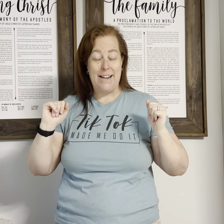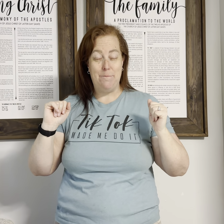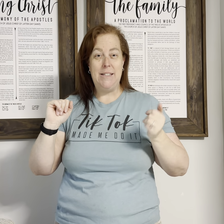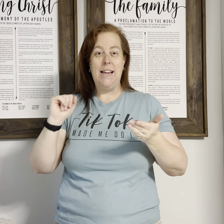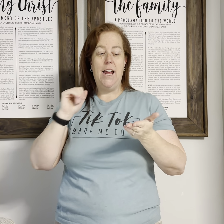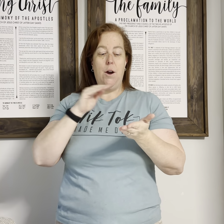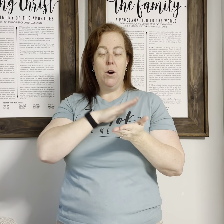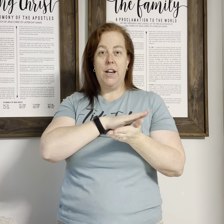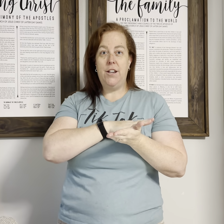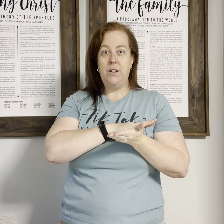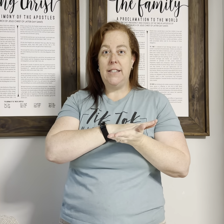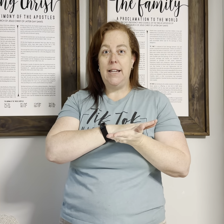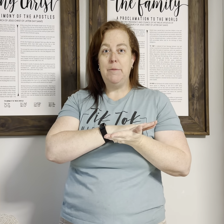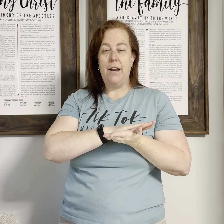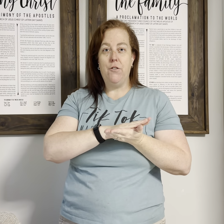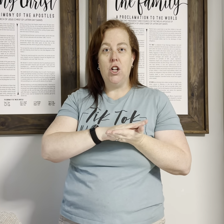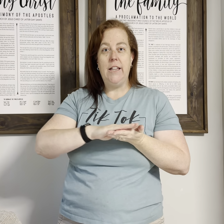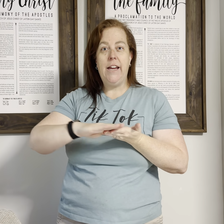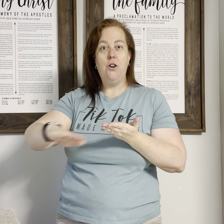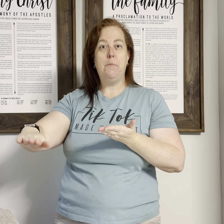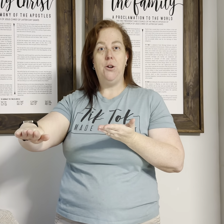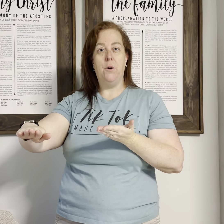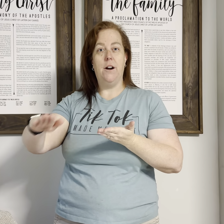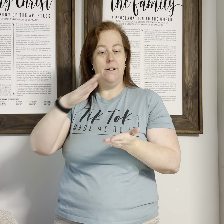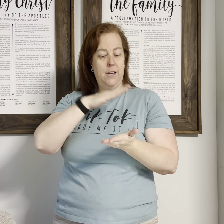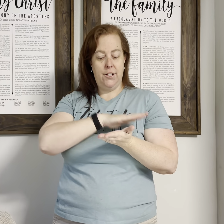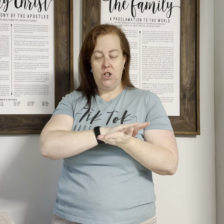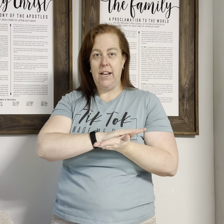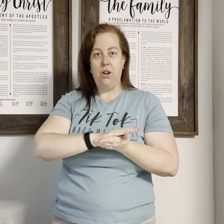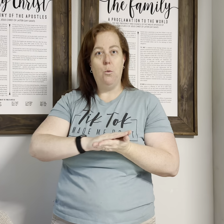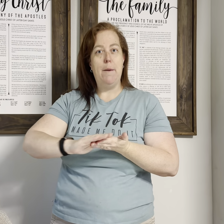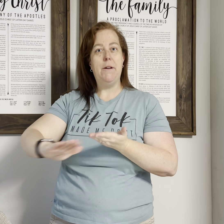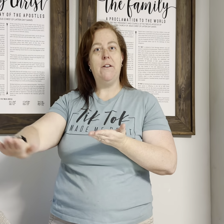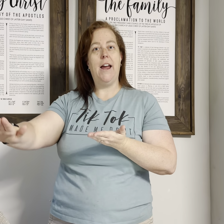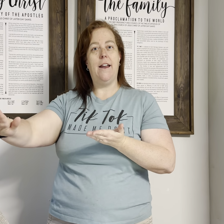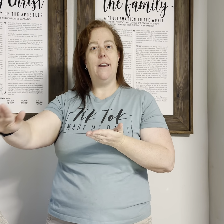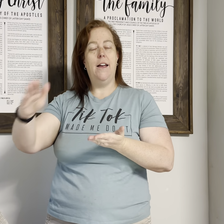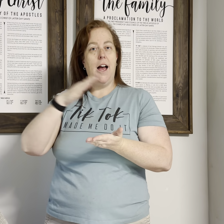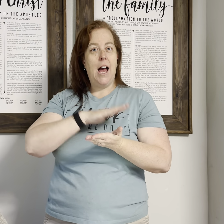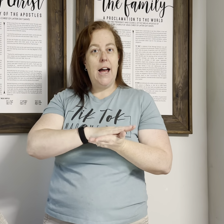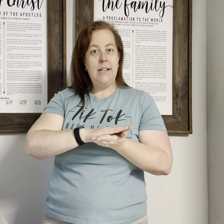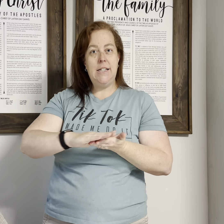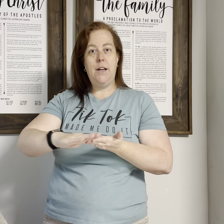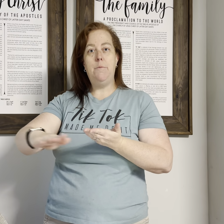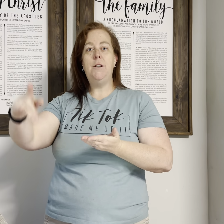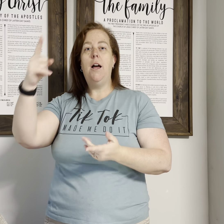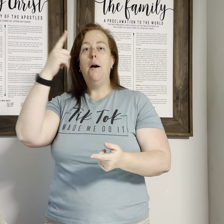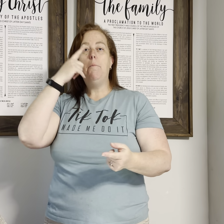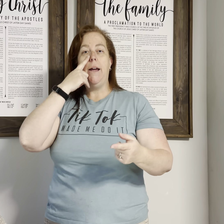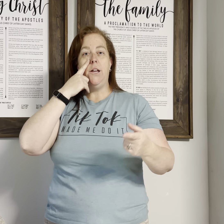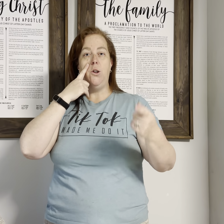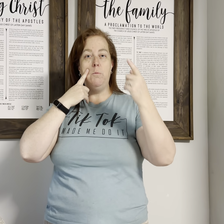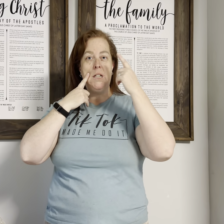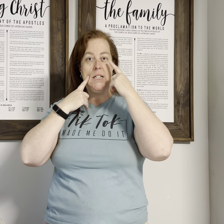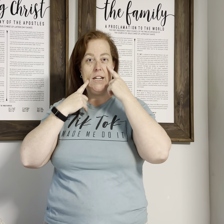Undimmed, we're going to do is the same sign for clean or pure. It's just like you're wiping your hand. Undimmed by human